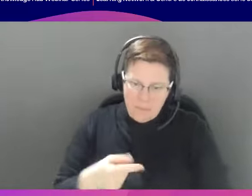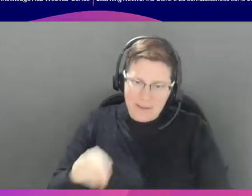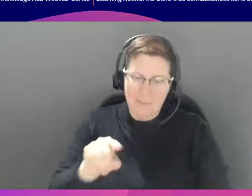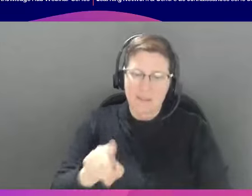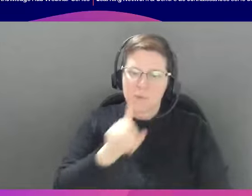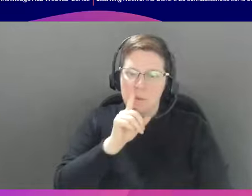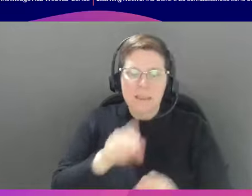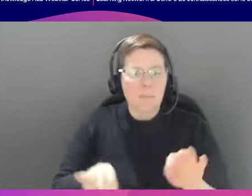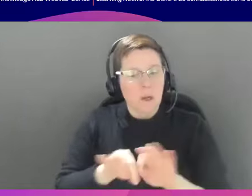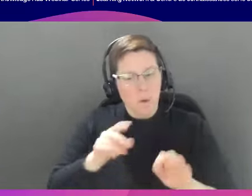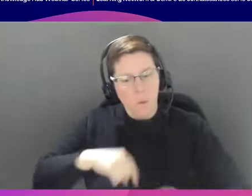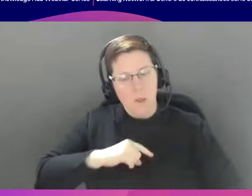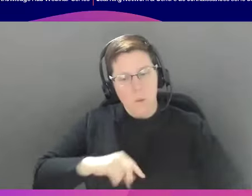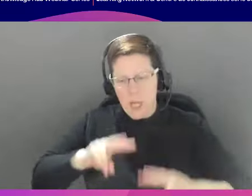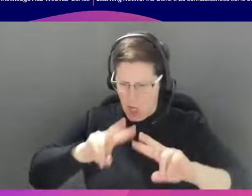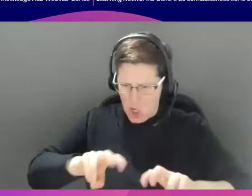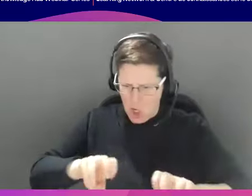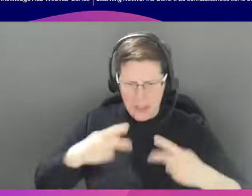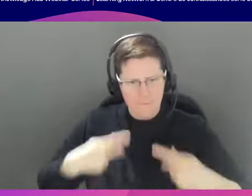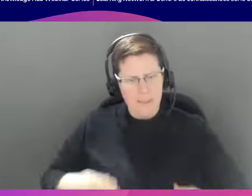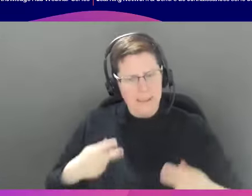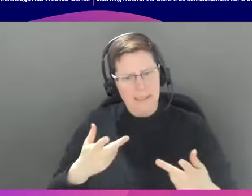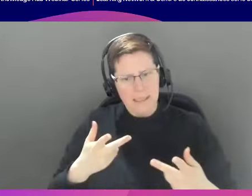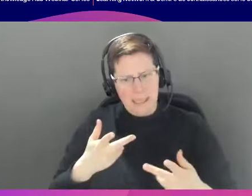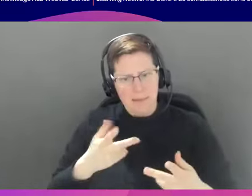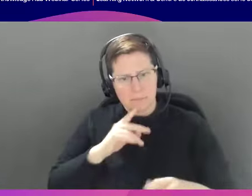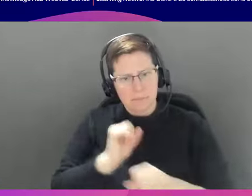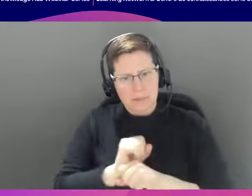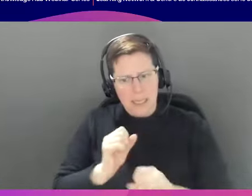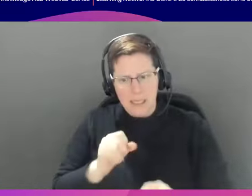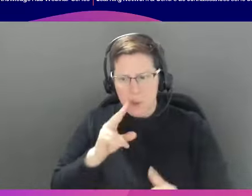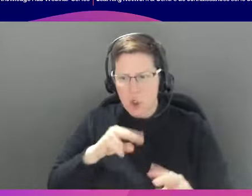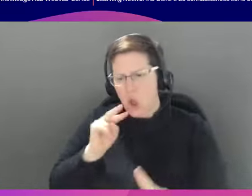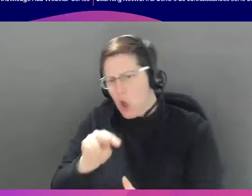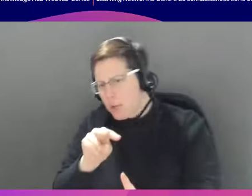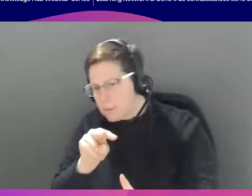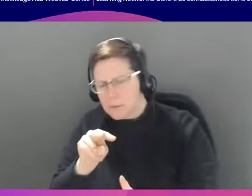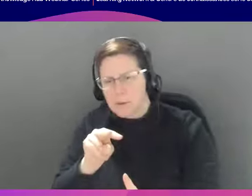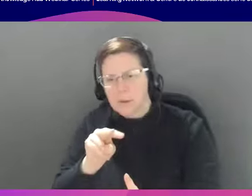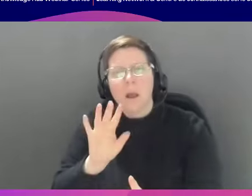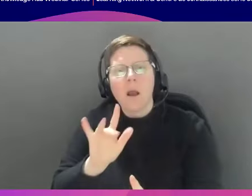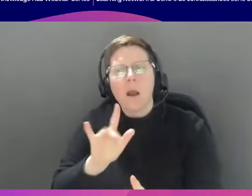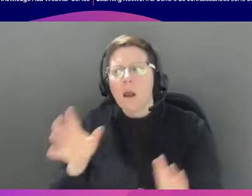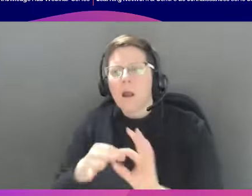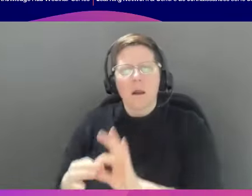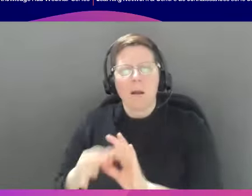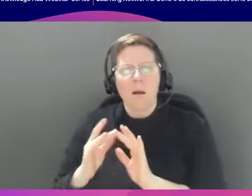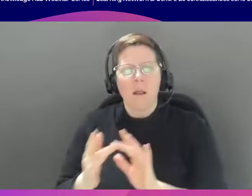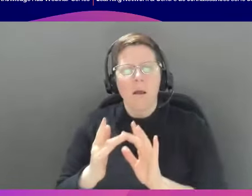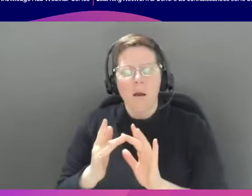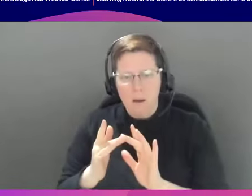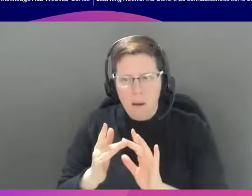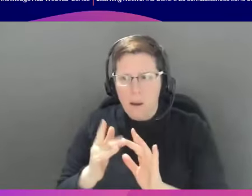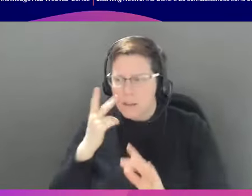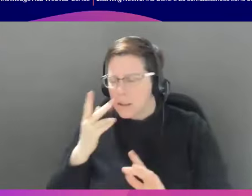we assess these physical acts of violence like the van attack to understand the online context and the online community that underpins